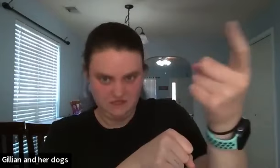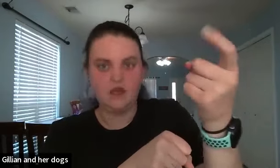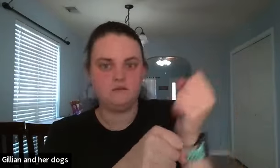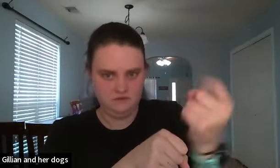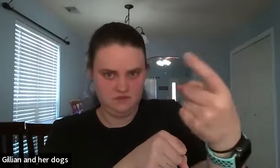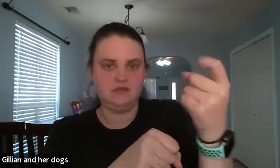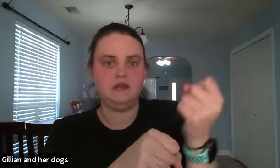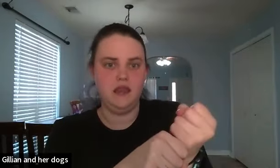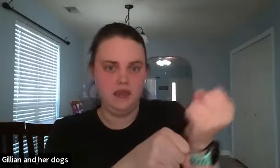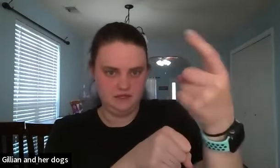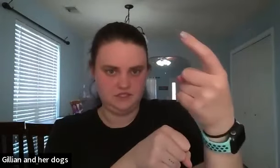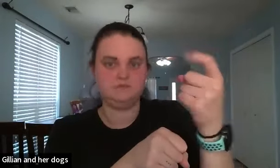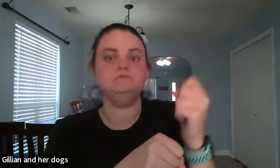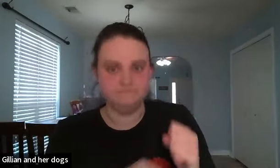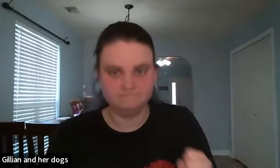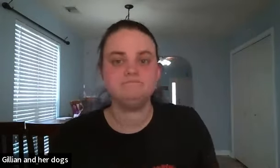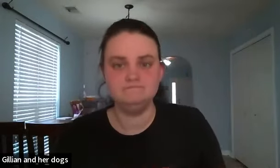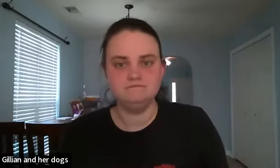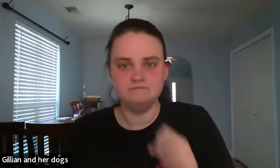Yeah. Next year. Mm-hmm.